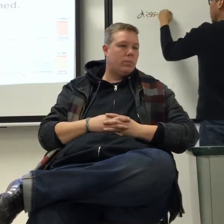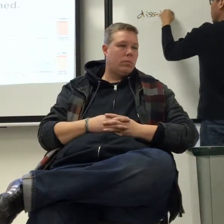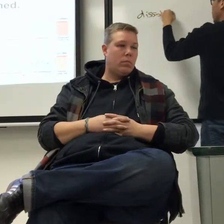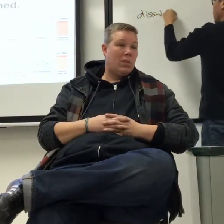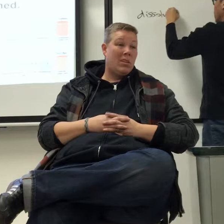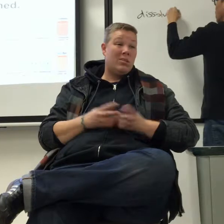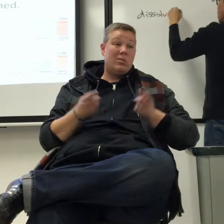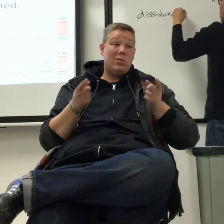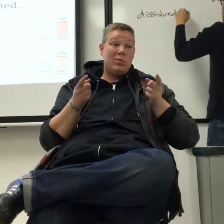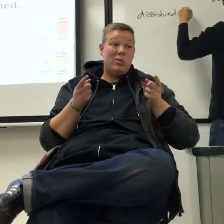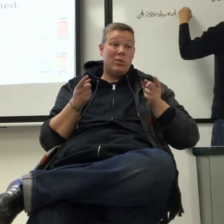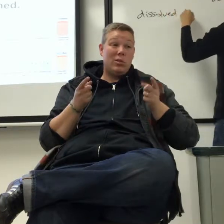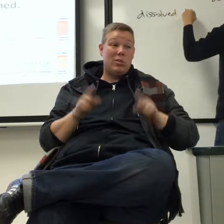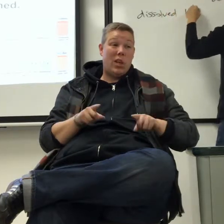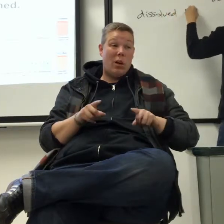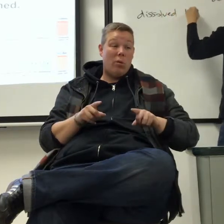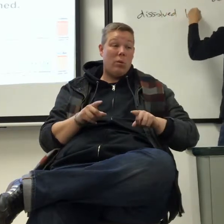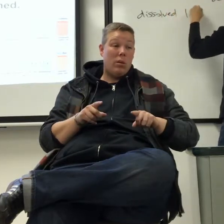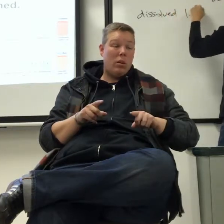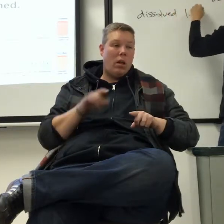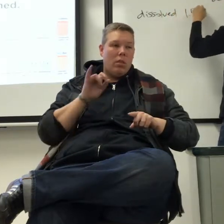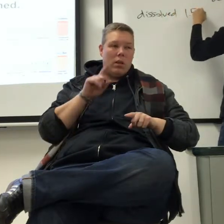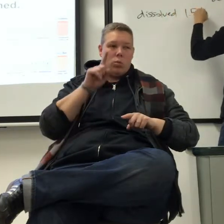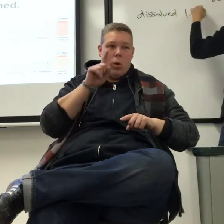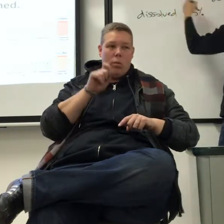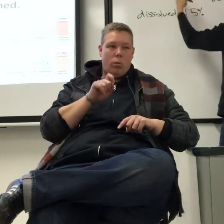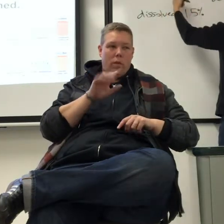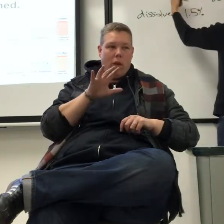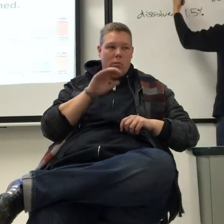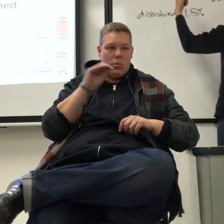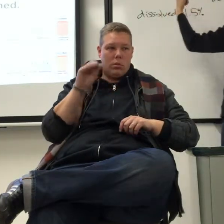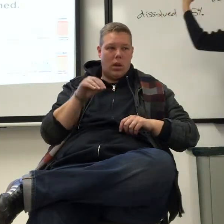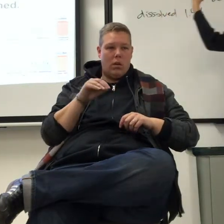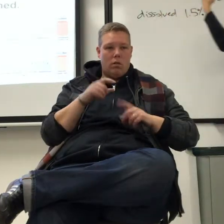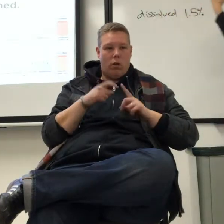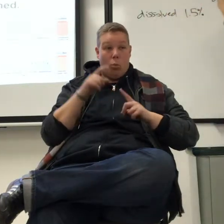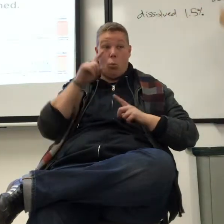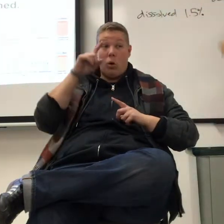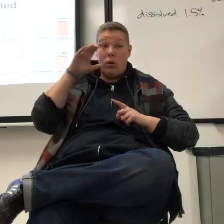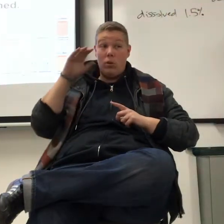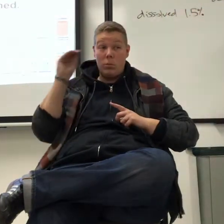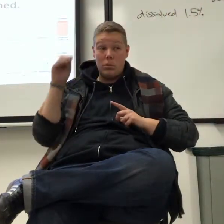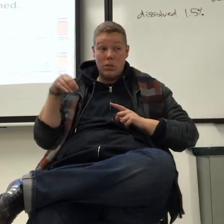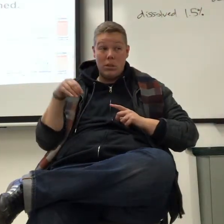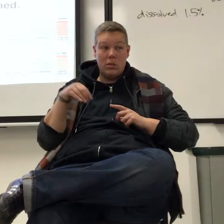Turns out that's only 1.5% of 100%.